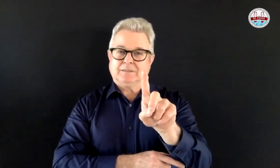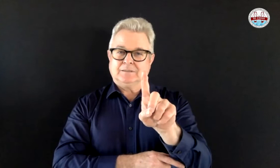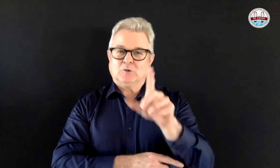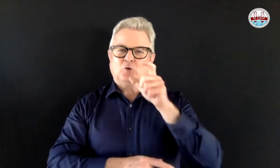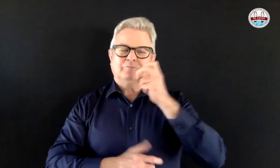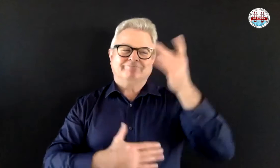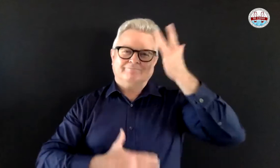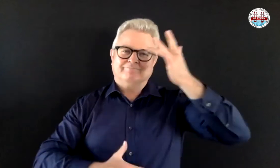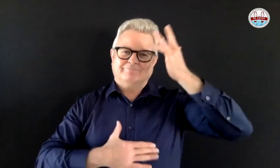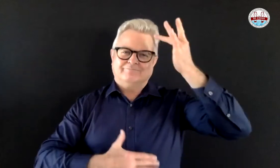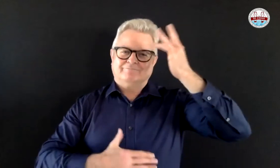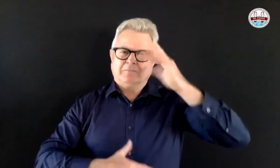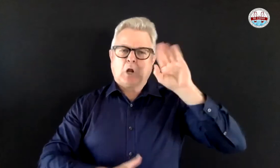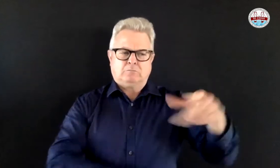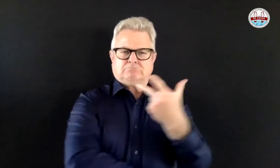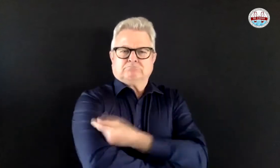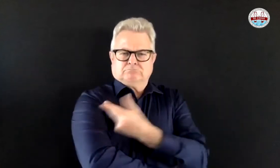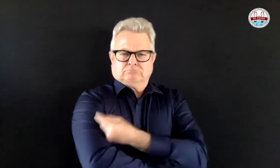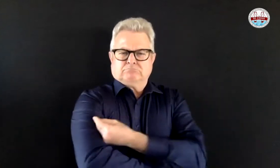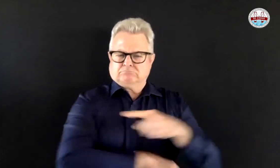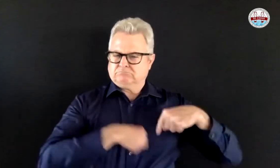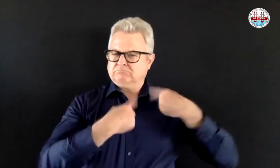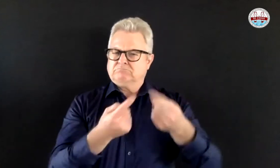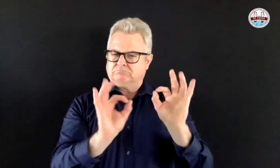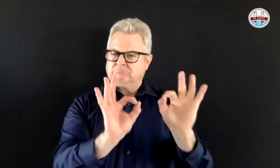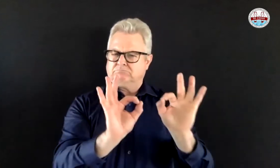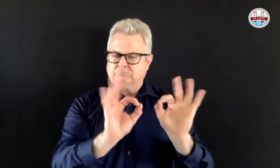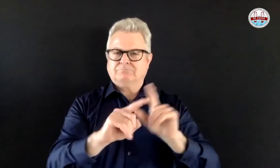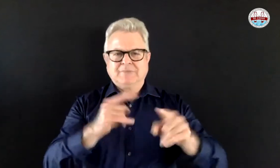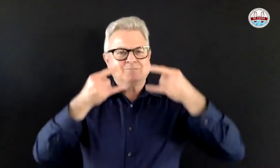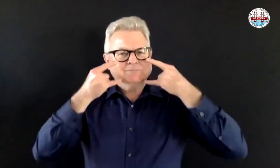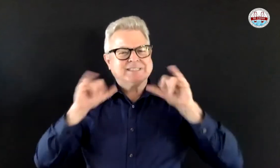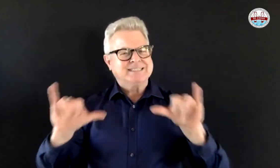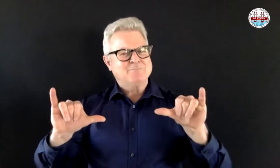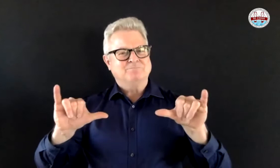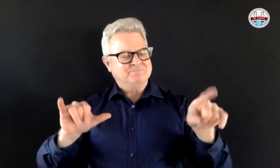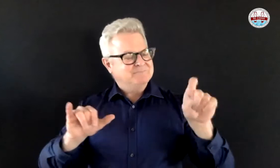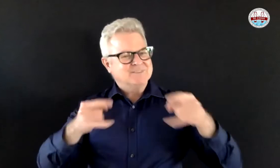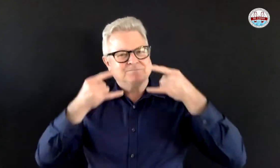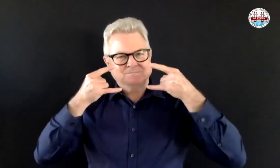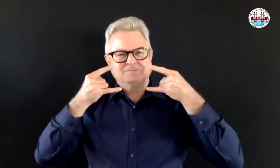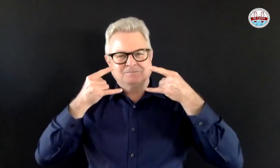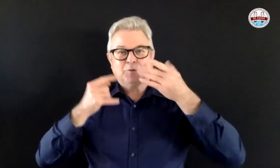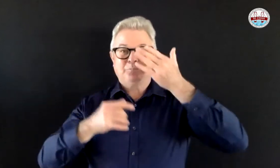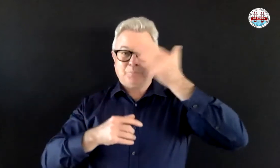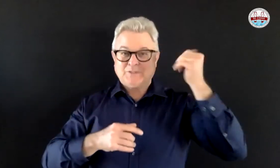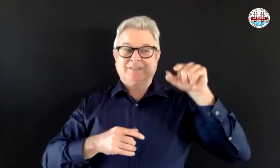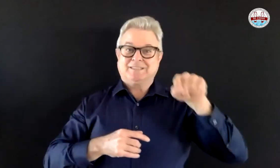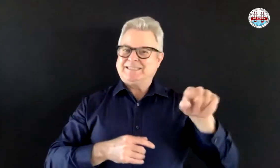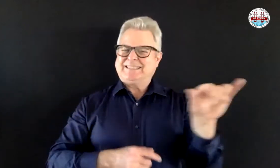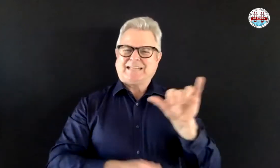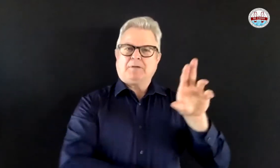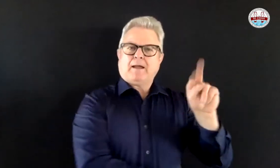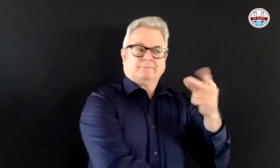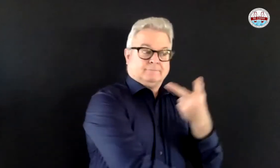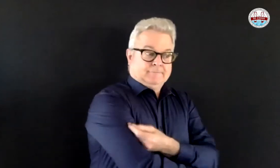And for those people who are immune compromised, that they've had their vaccinations, they still need to wear their mask because their